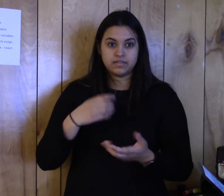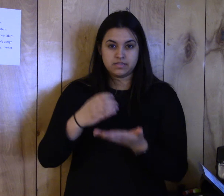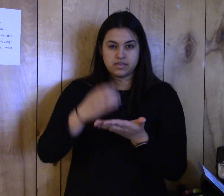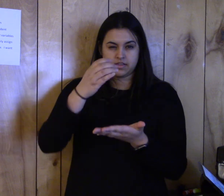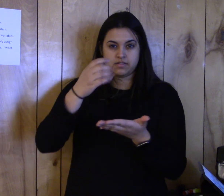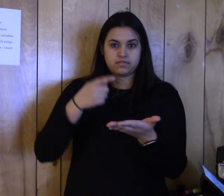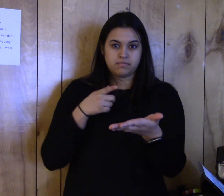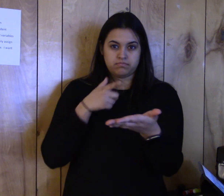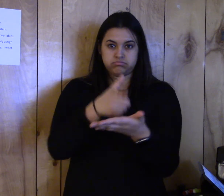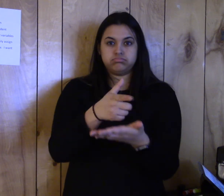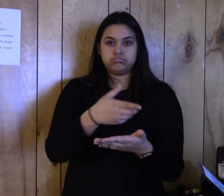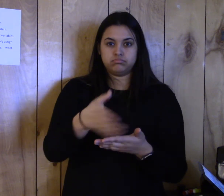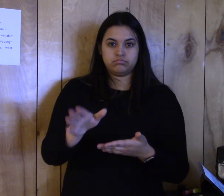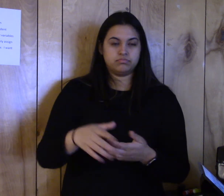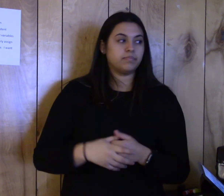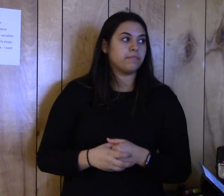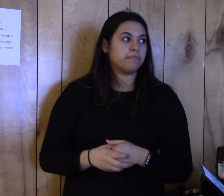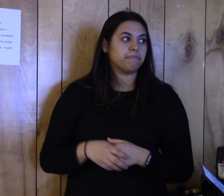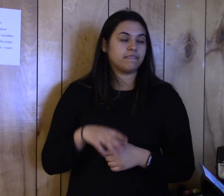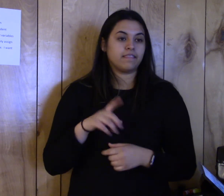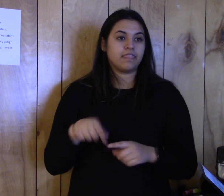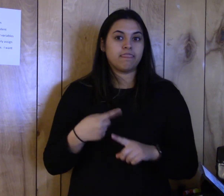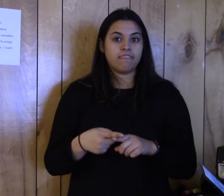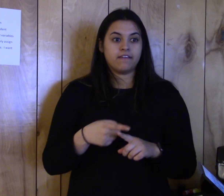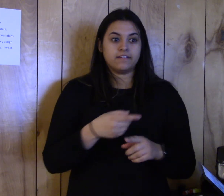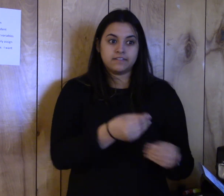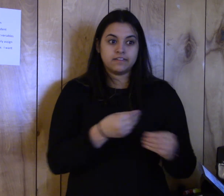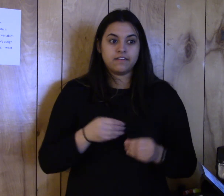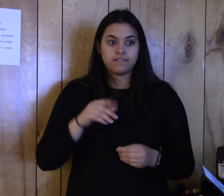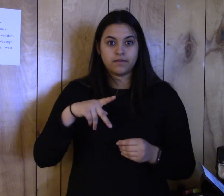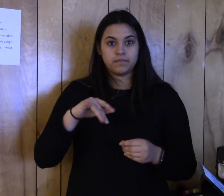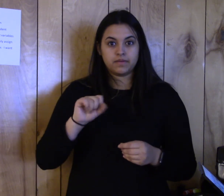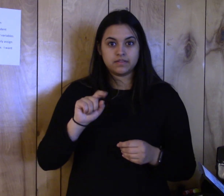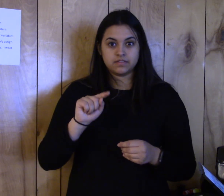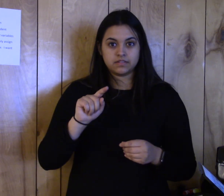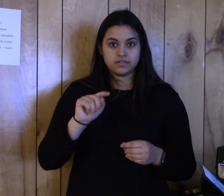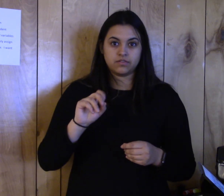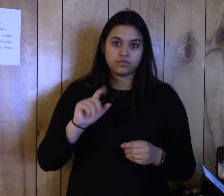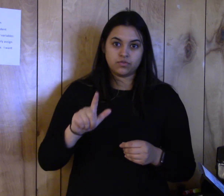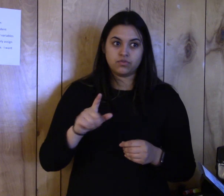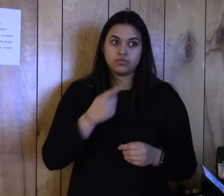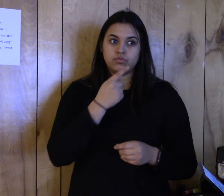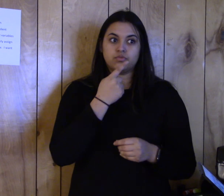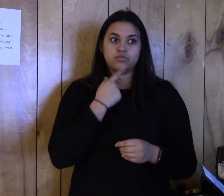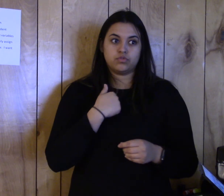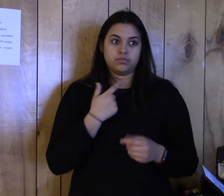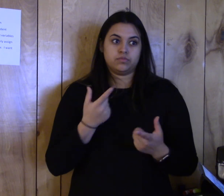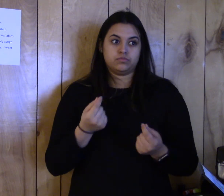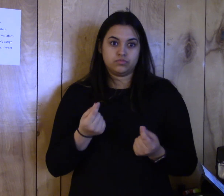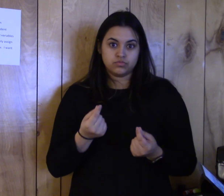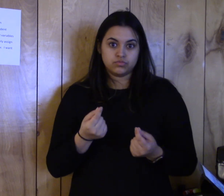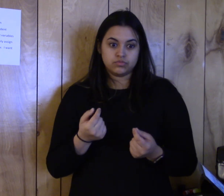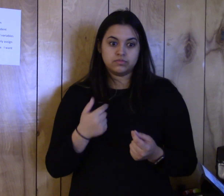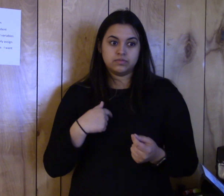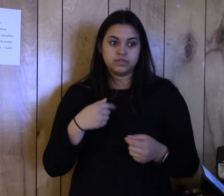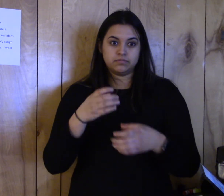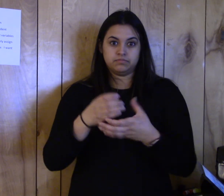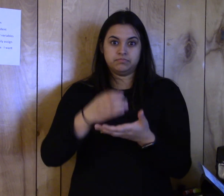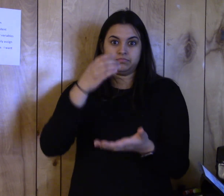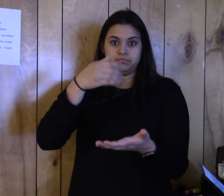Then he gave me a pistol and told me what to do, and I blew the other can off the log. And that did a lot of things for me. One